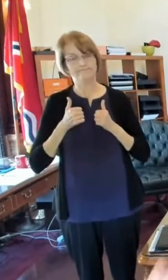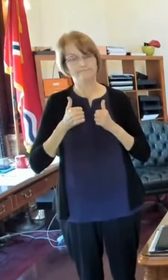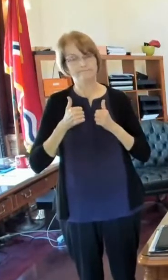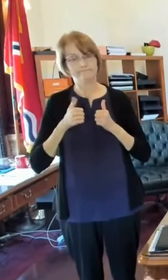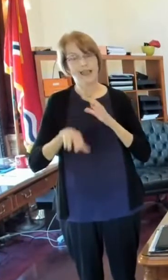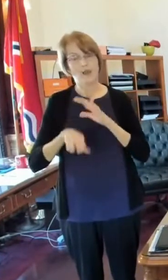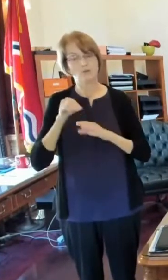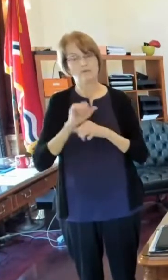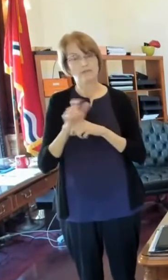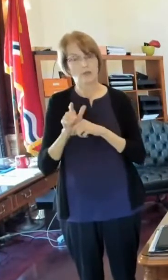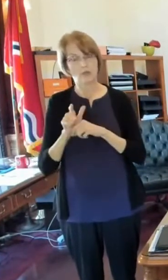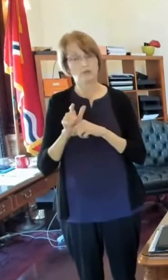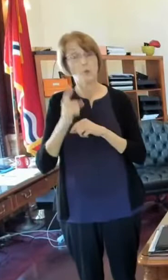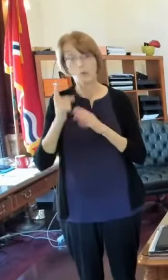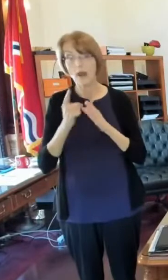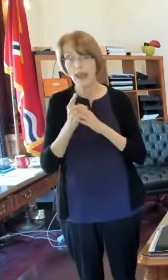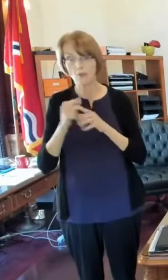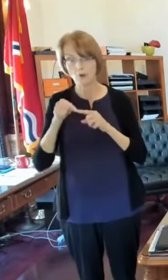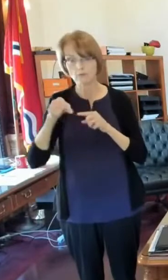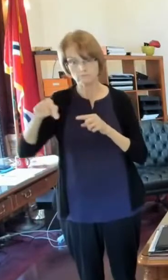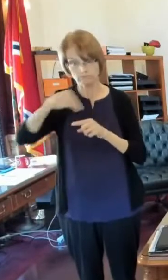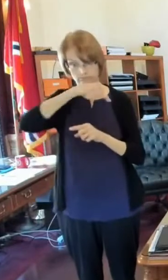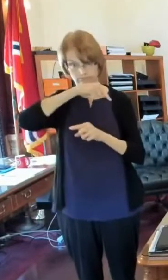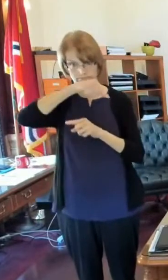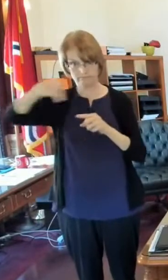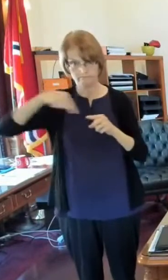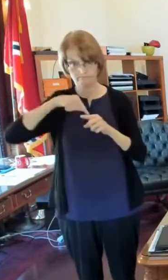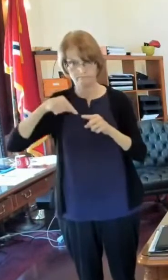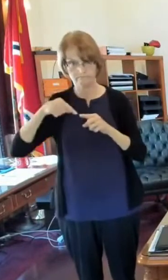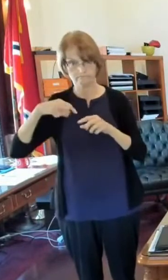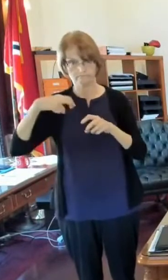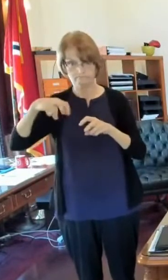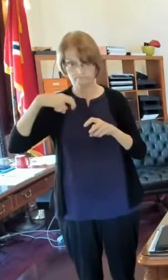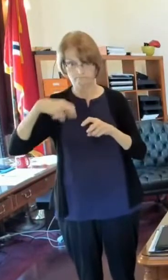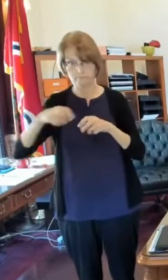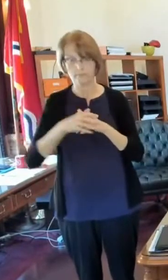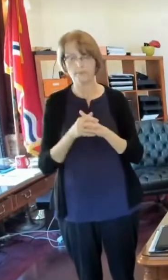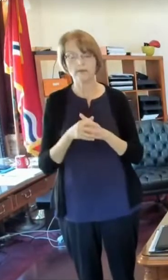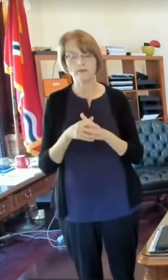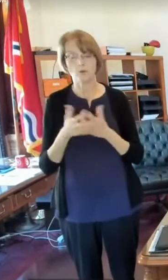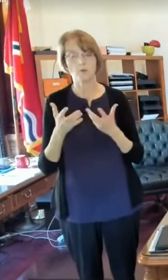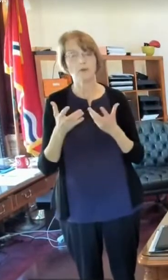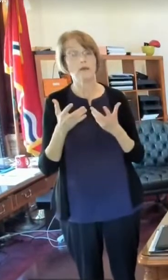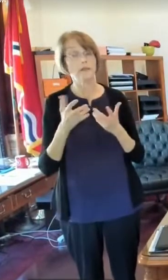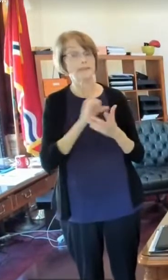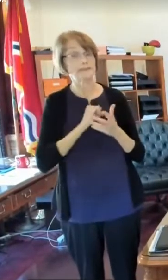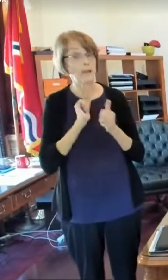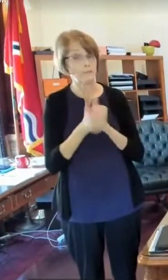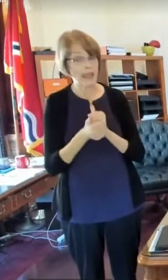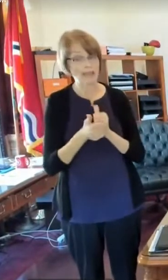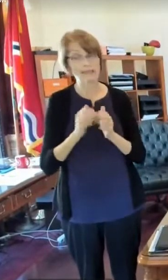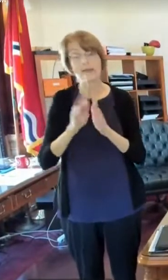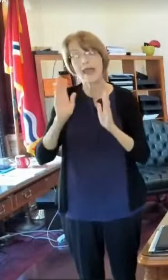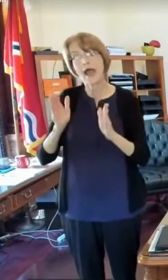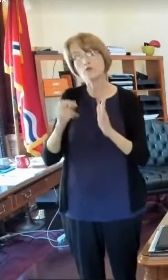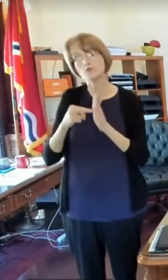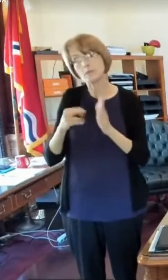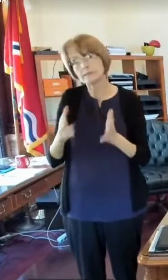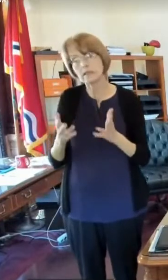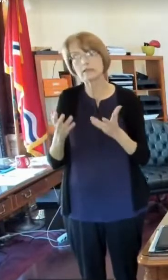Now, that's not final yet because it has to go to the House. On Monday, we're expecting a hearing in the House. It might take a few